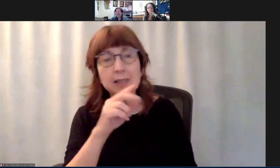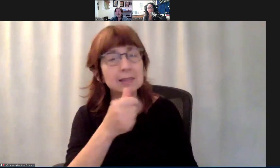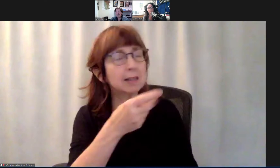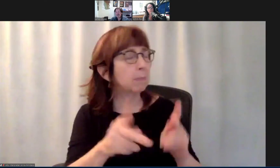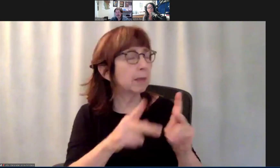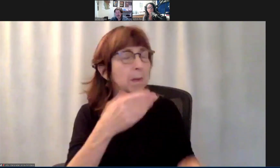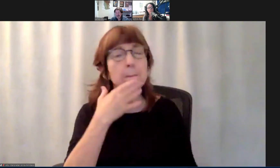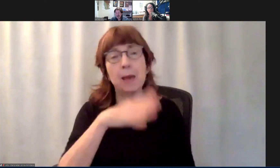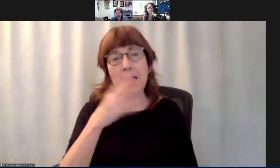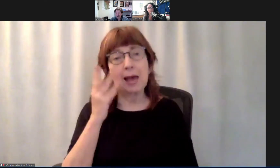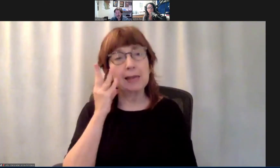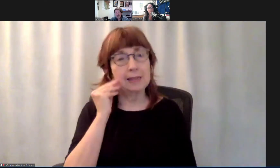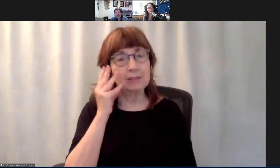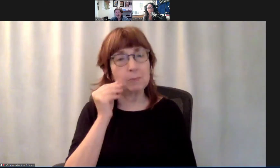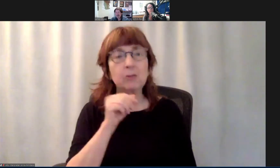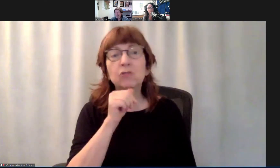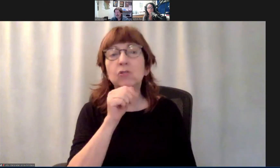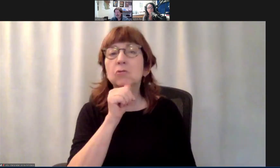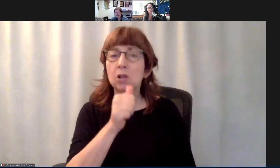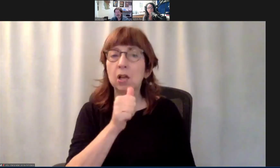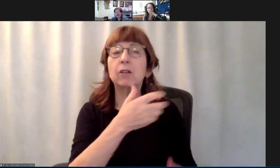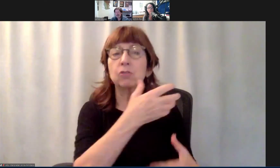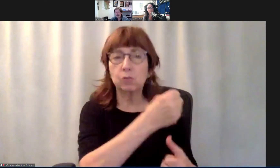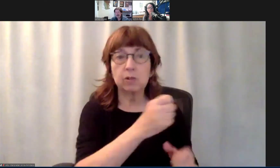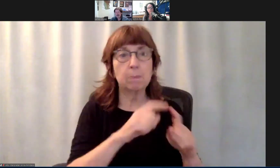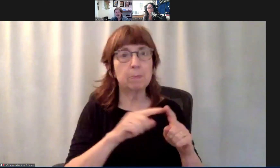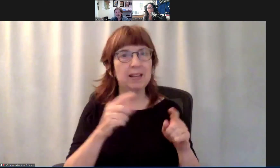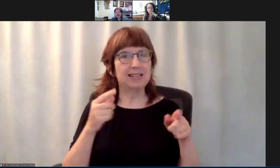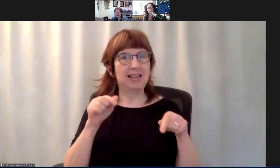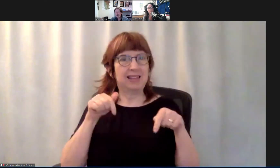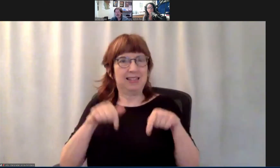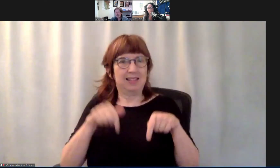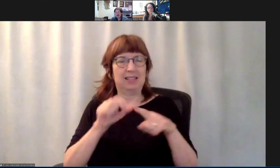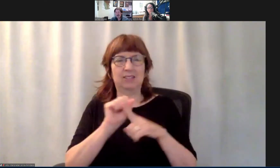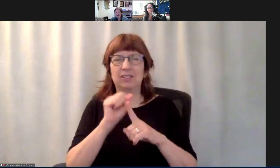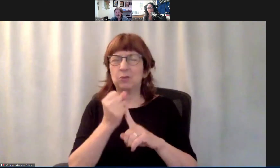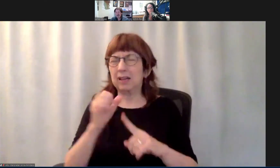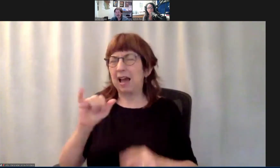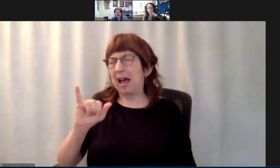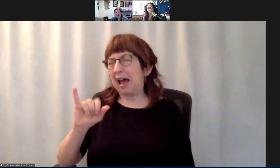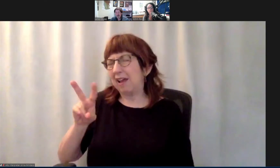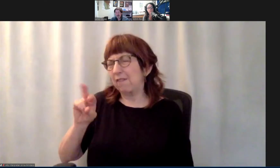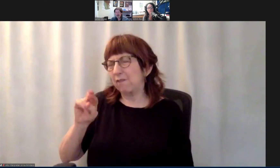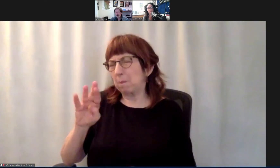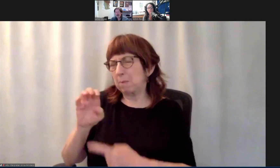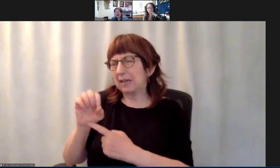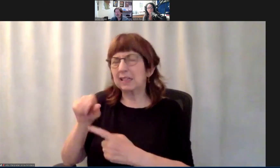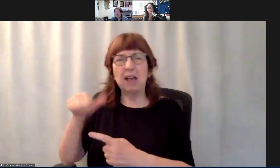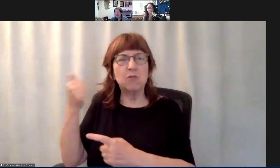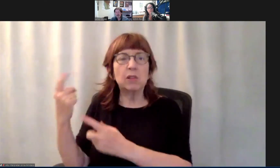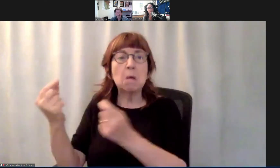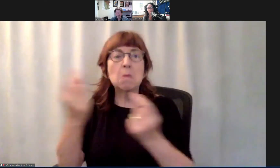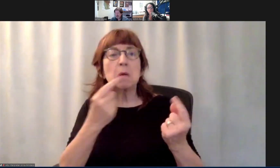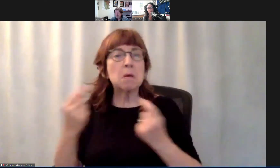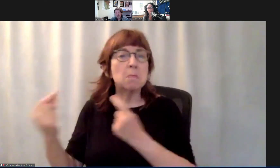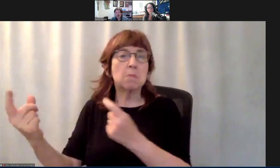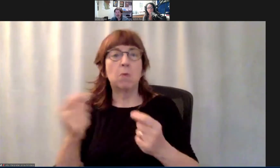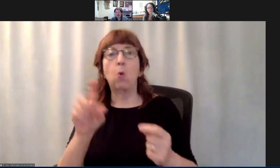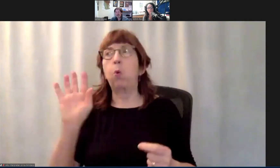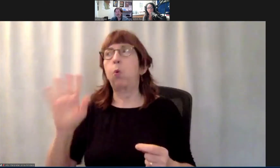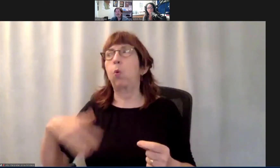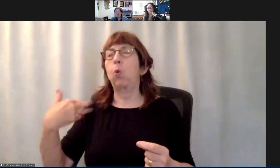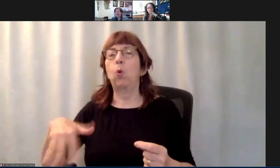experiences. But in this situation, ivermectin and some of these other things that are floating around the rumor mill are really much